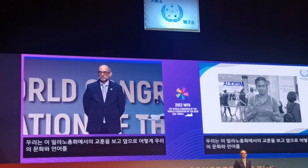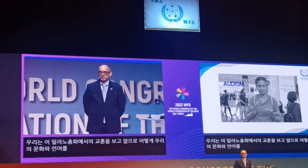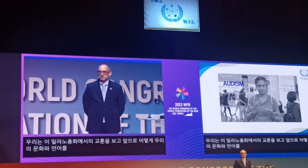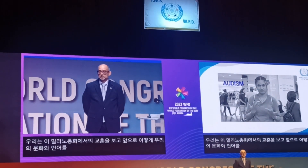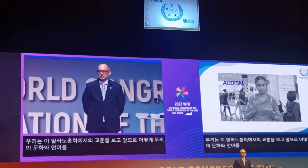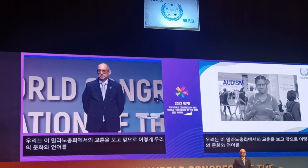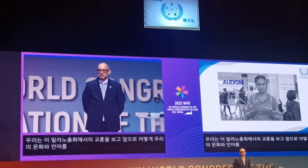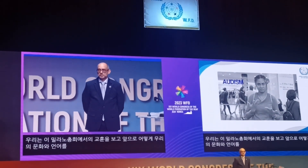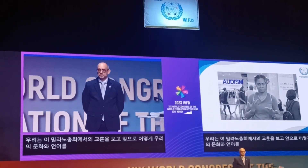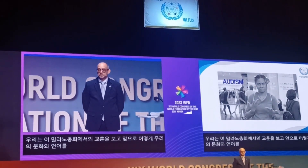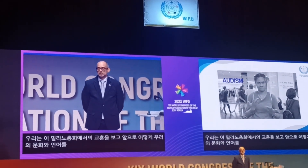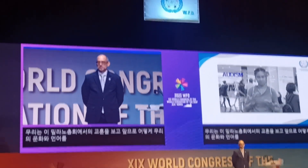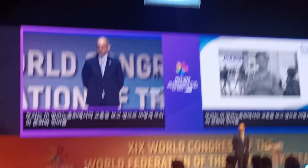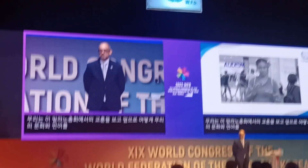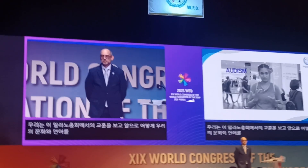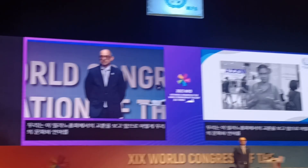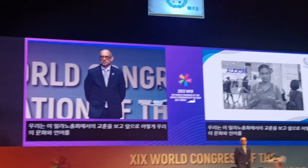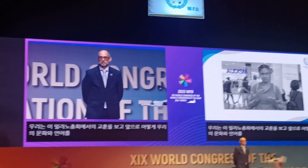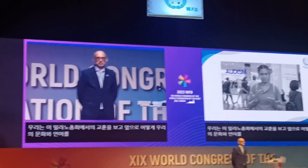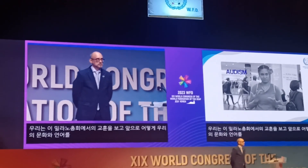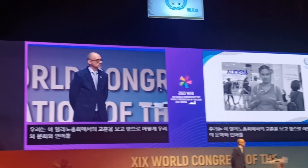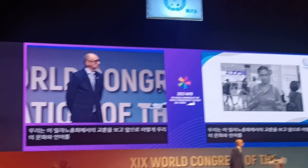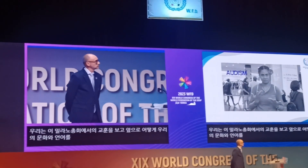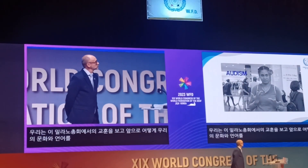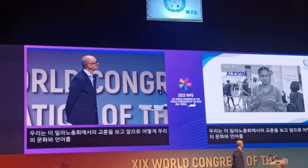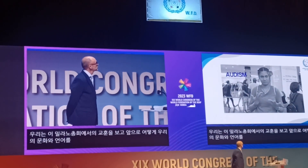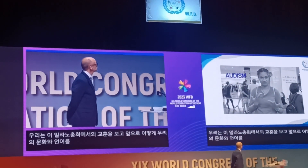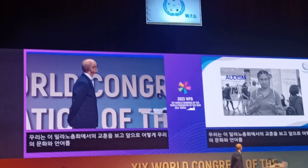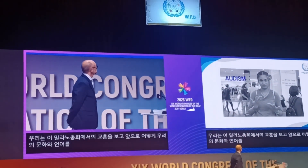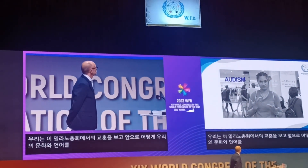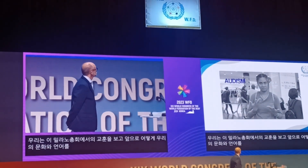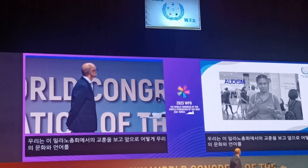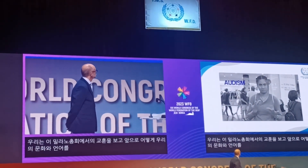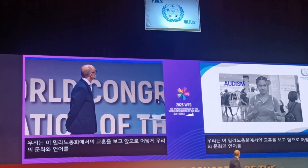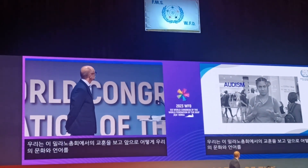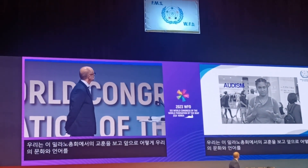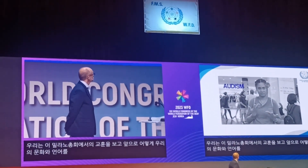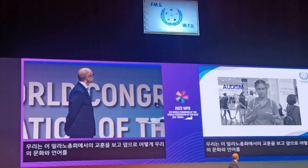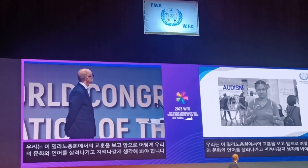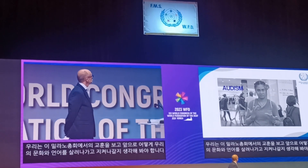as a result of the spread of autism. And can you play the video now?